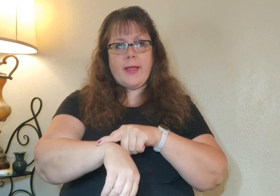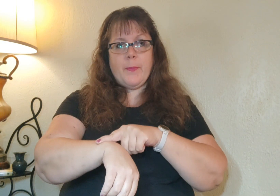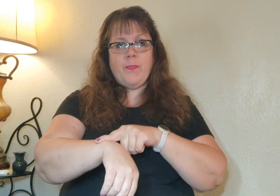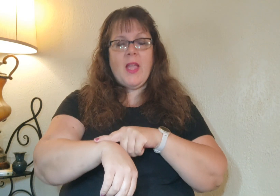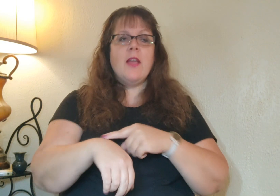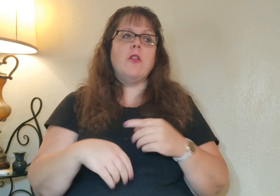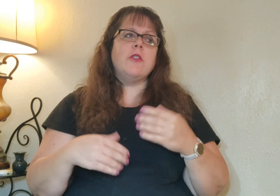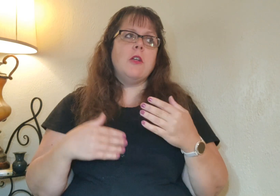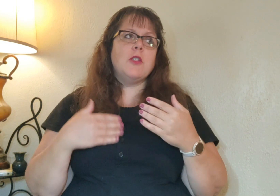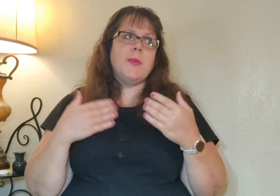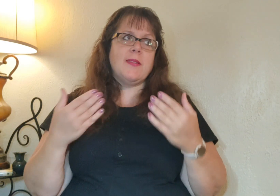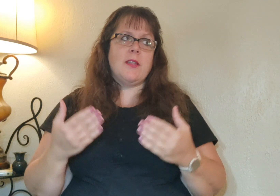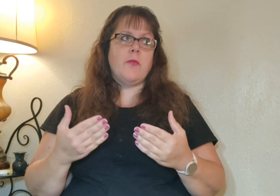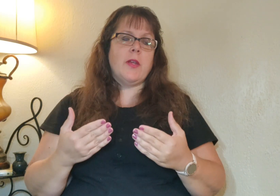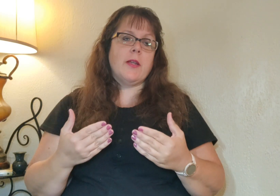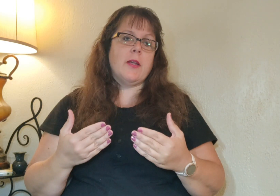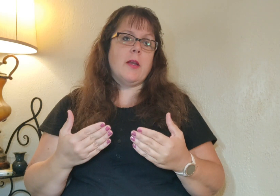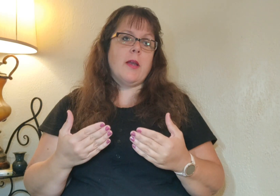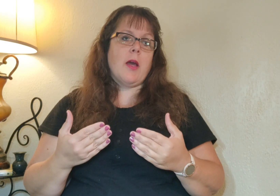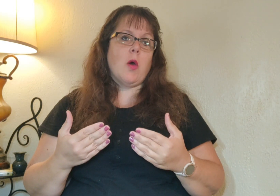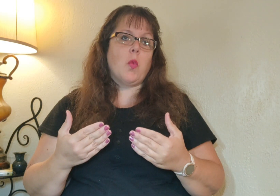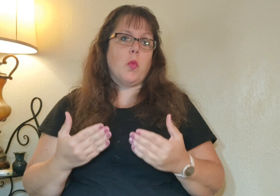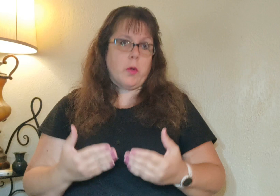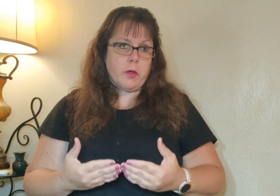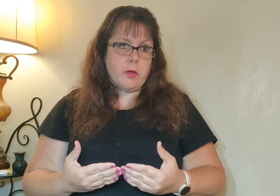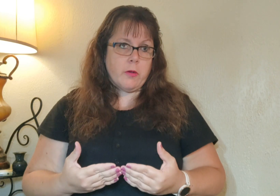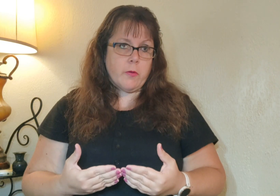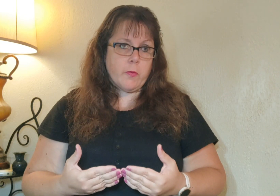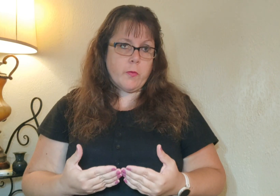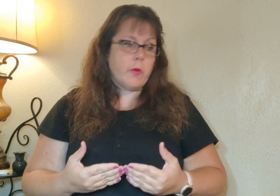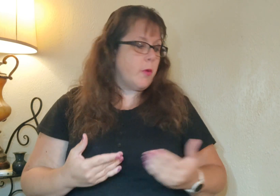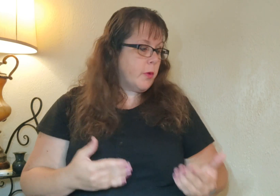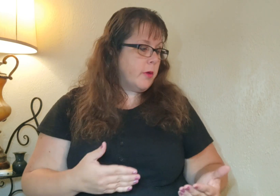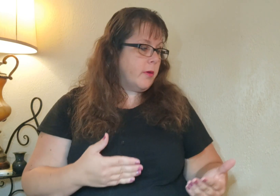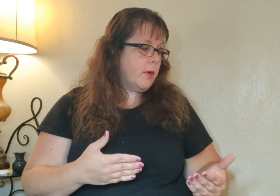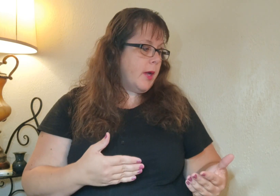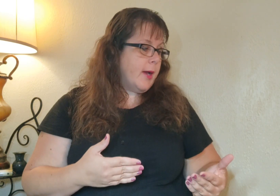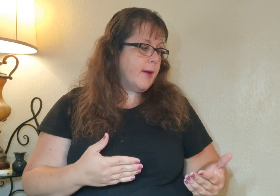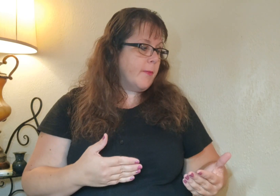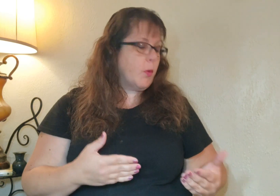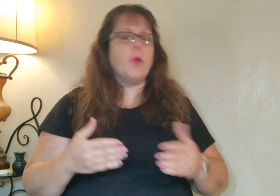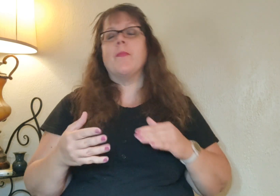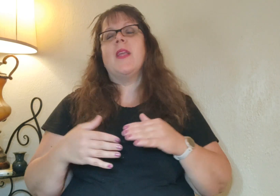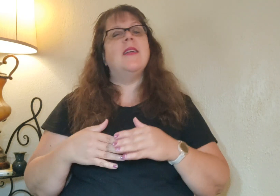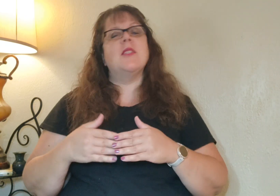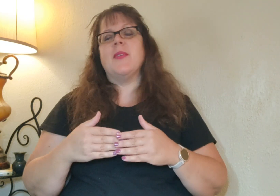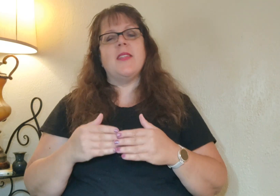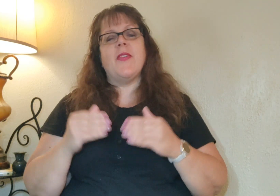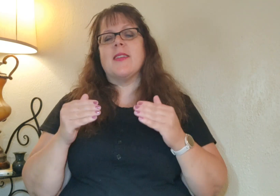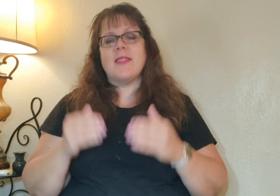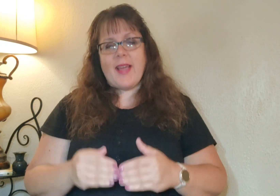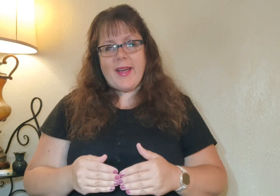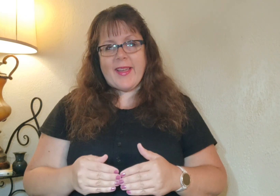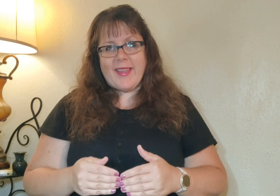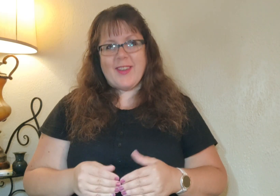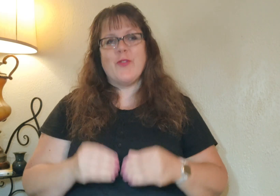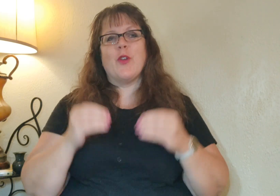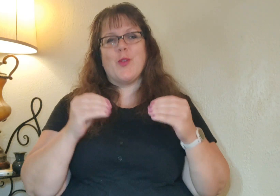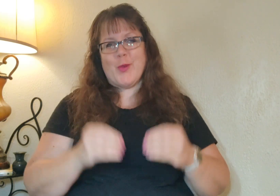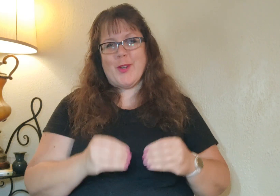time. There's no specific word for the word, or specific sign for the